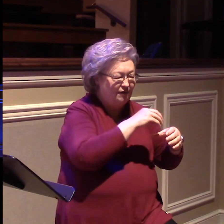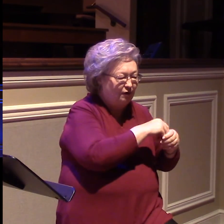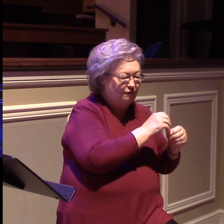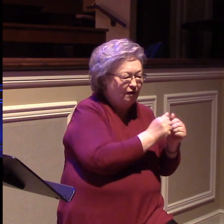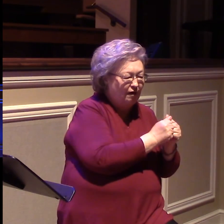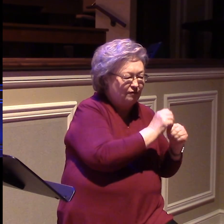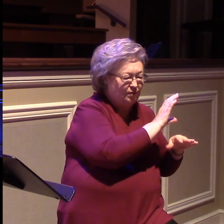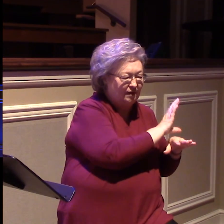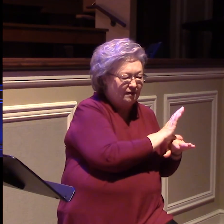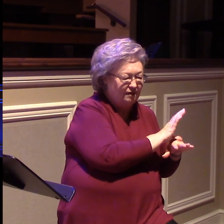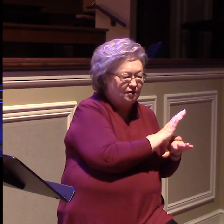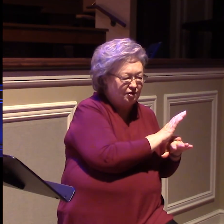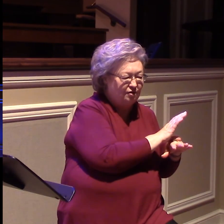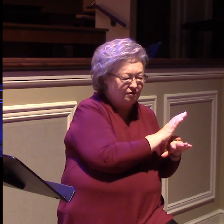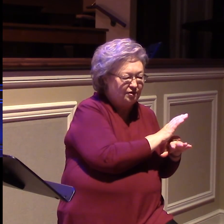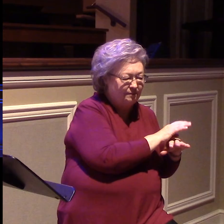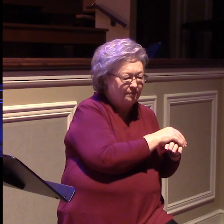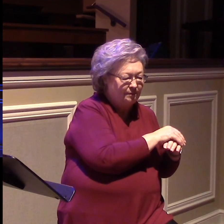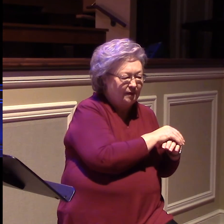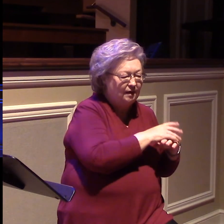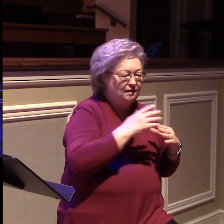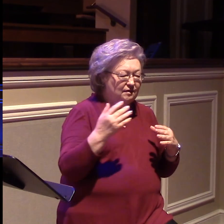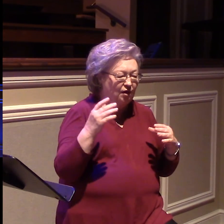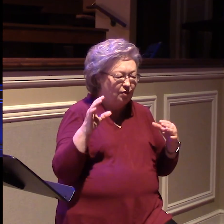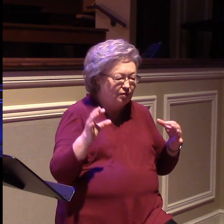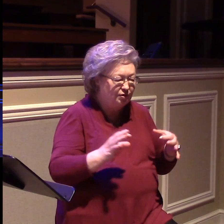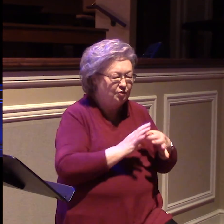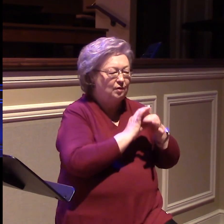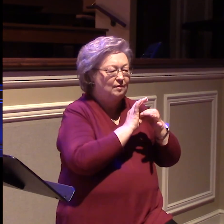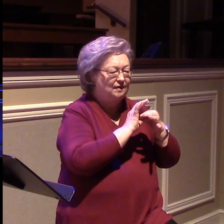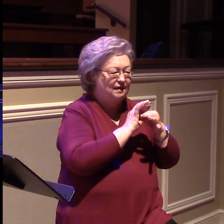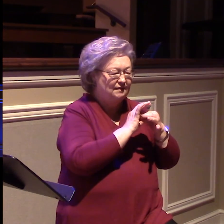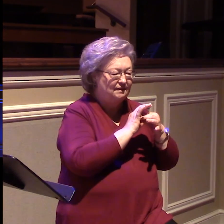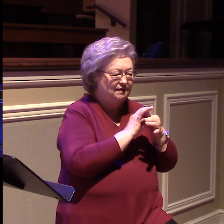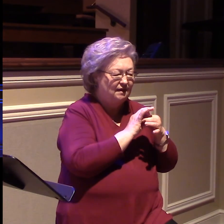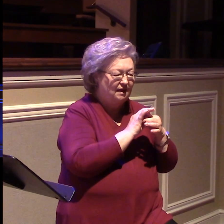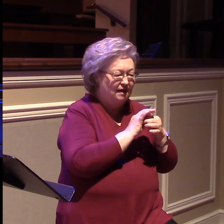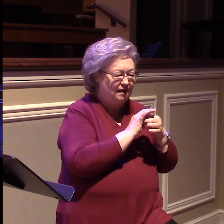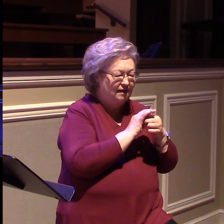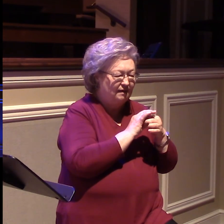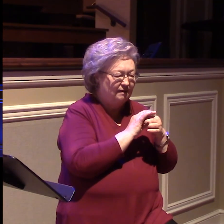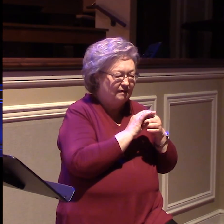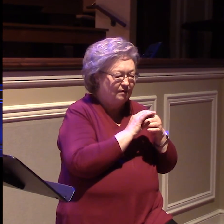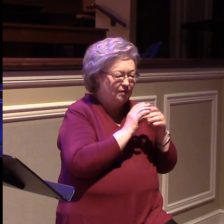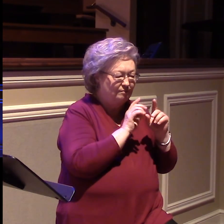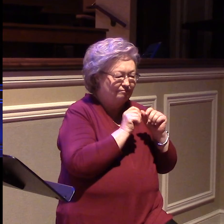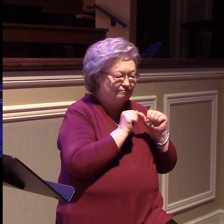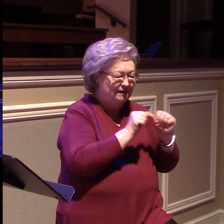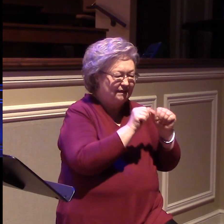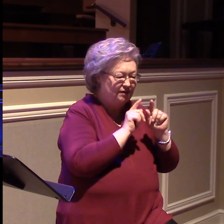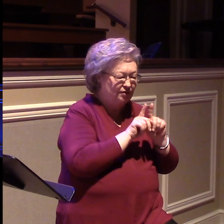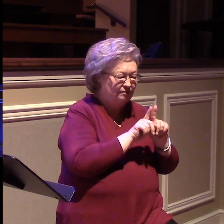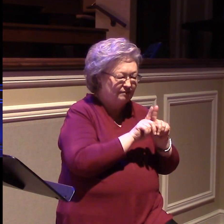of covenanting with us to serve Christ as his people together. And then